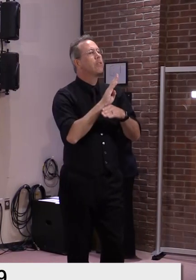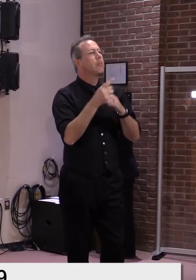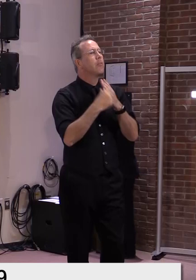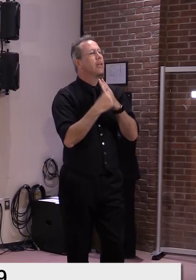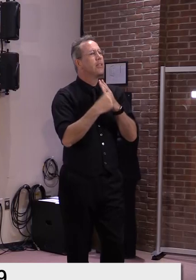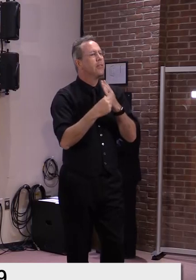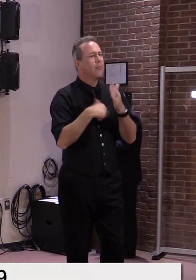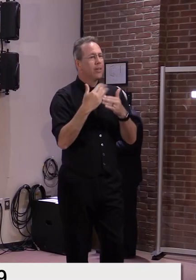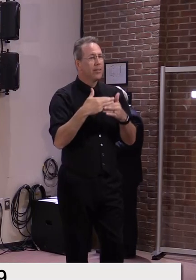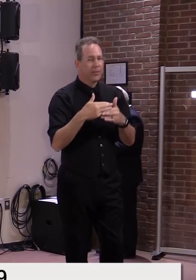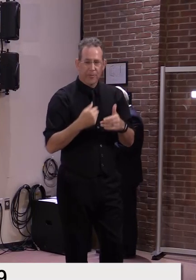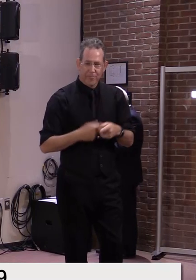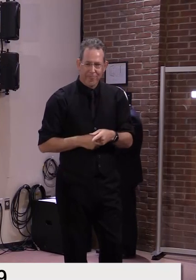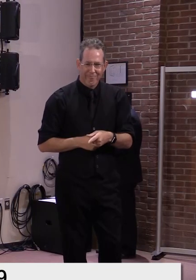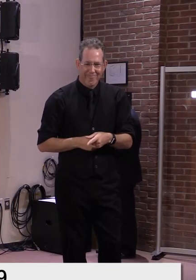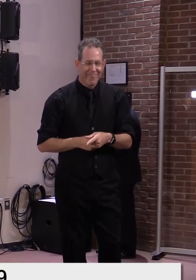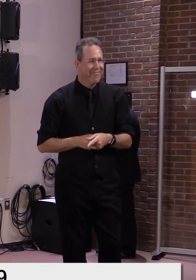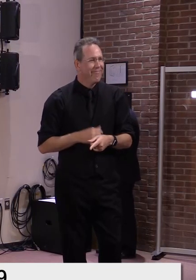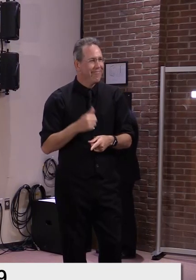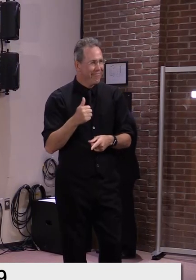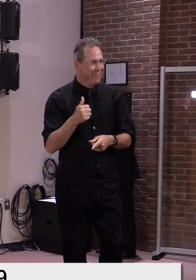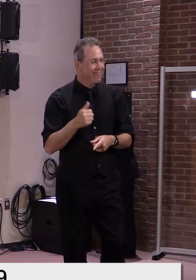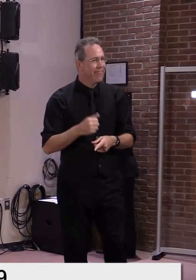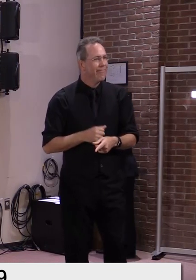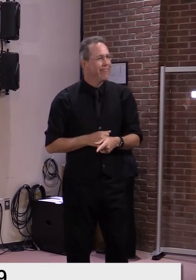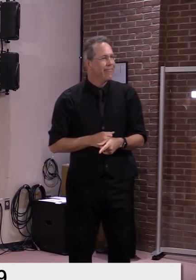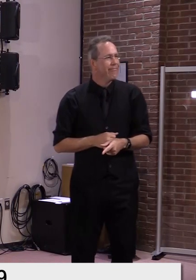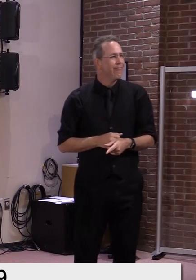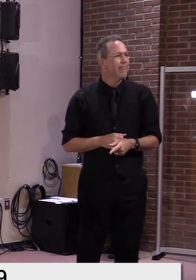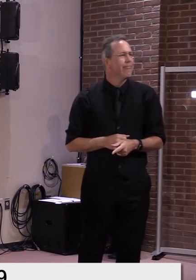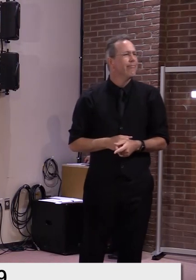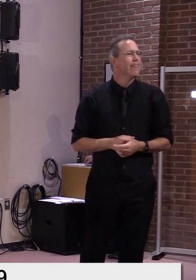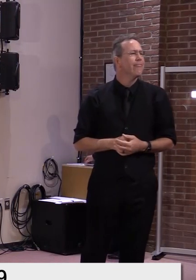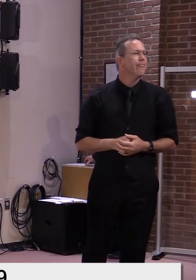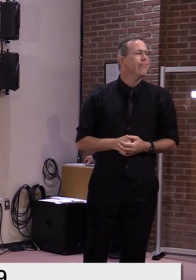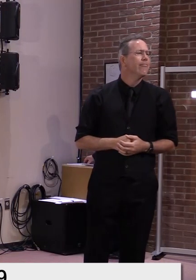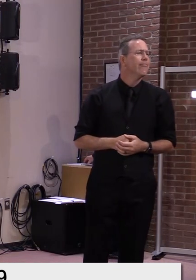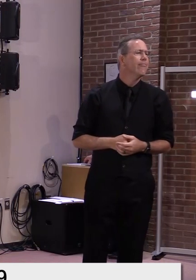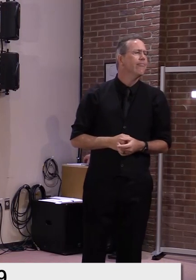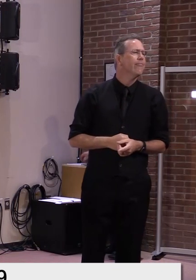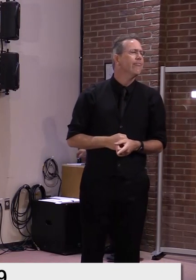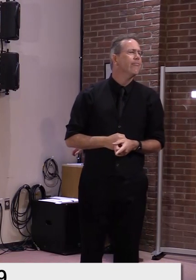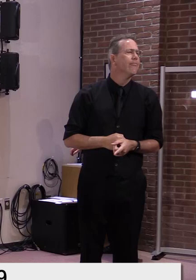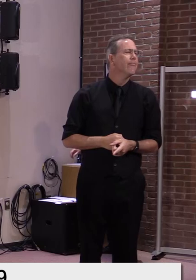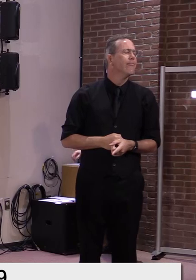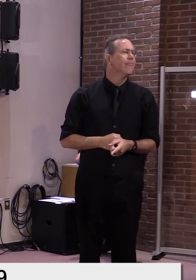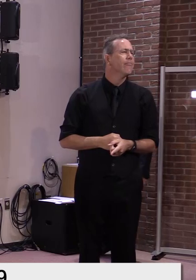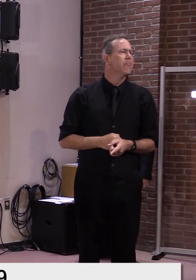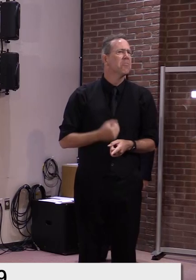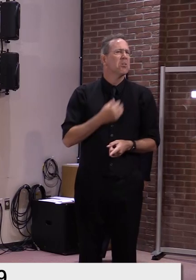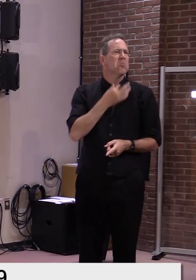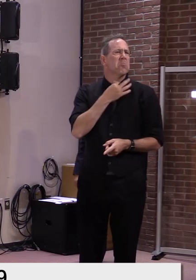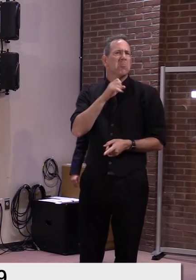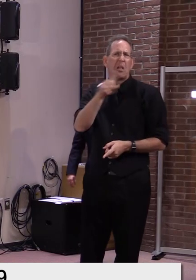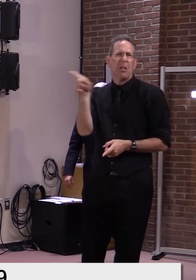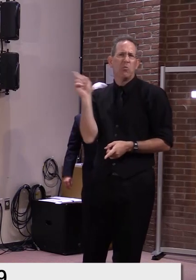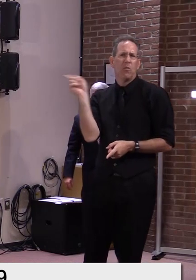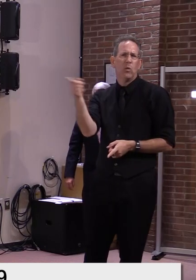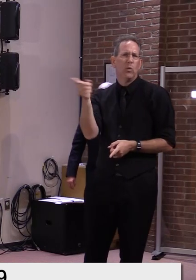Hi, Governor. I know that we all know that you and Secretary Smith and Dr. Levine have tried to lower